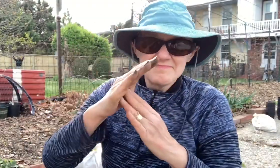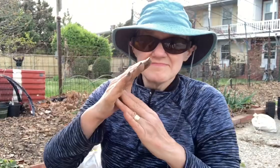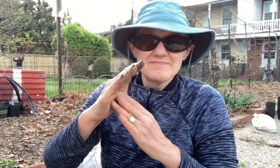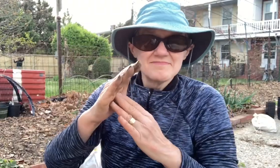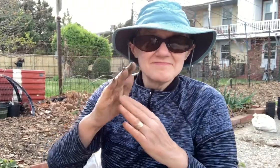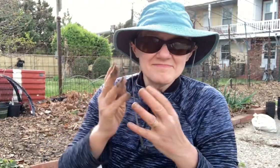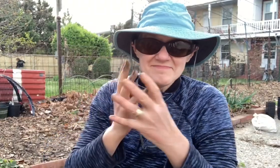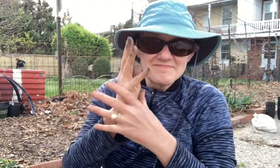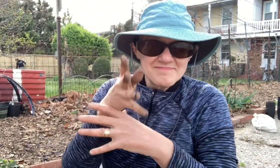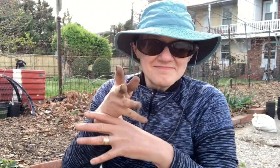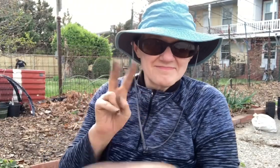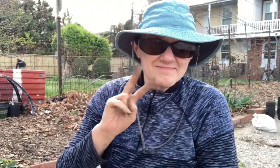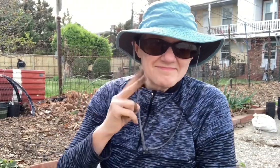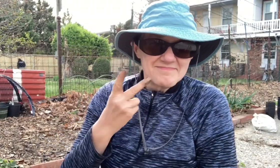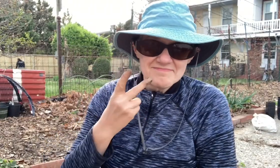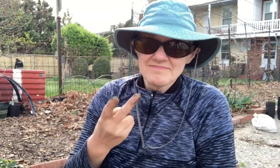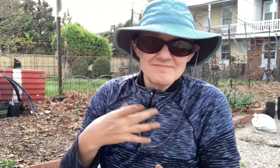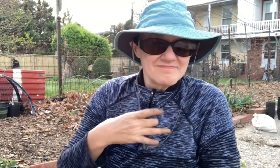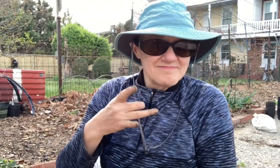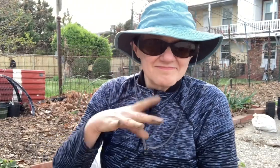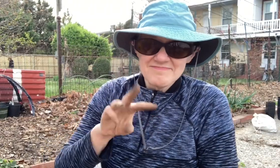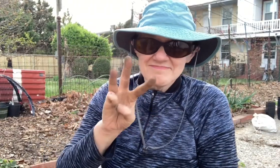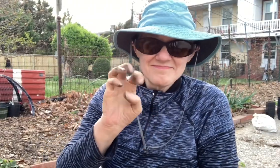Onions also don't like weeds. They're the top